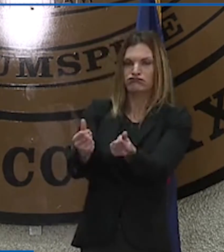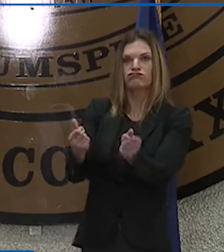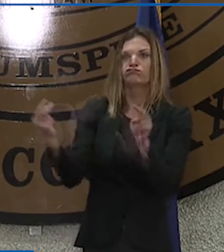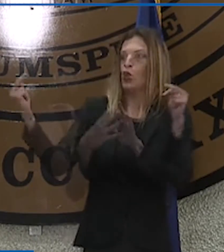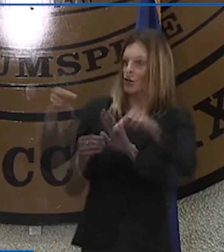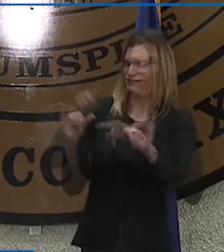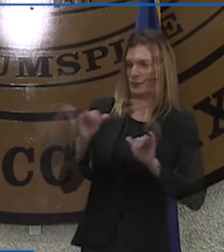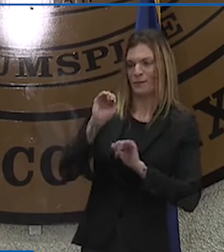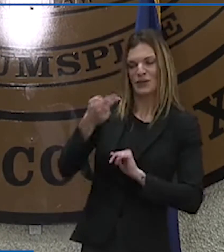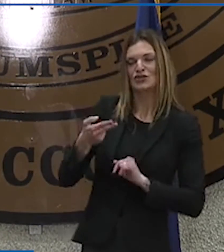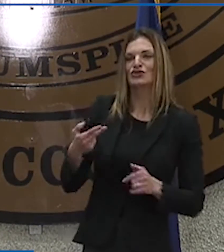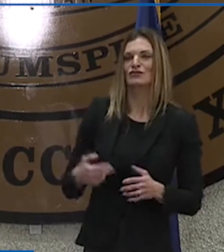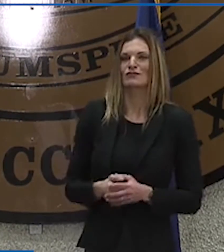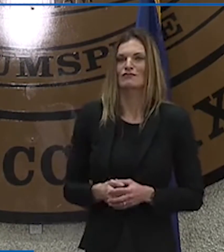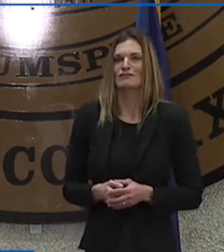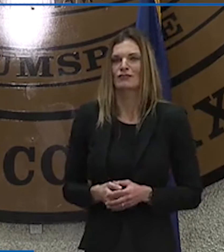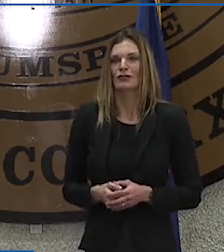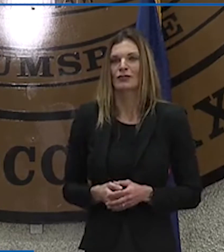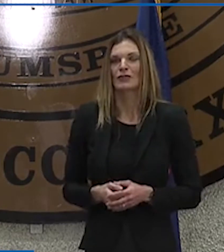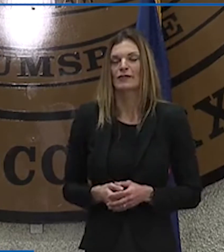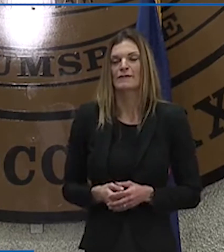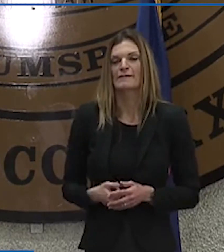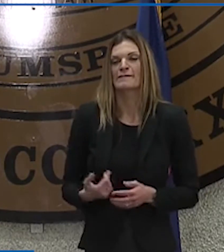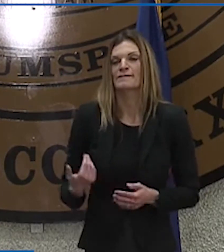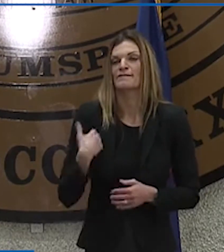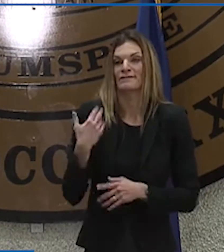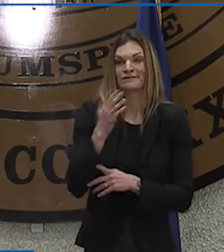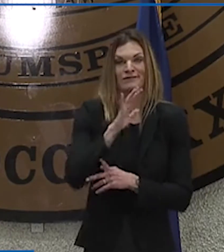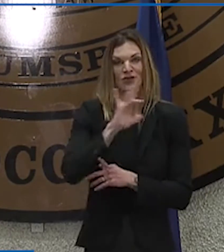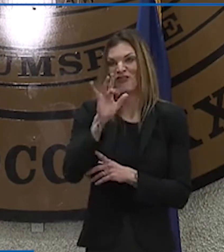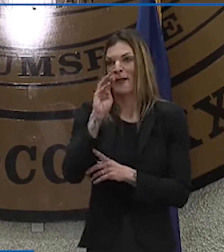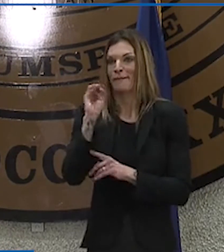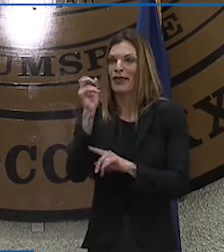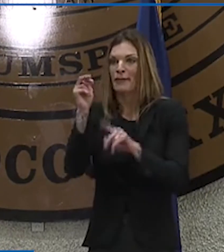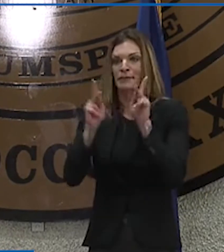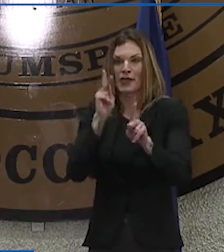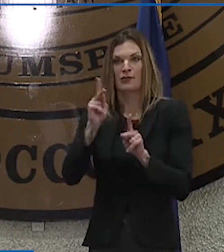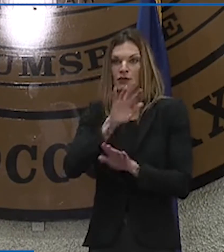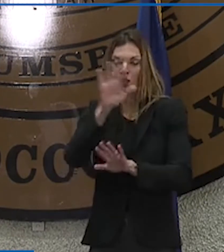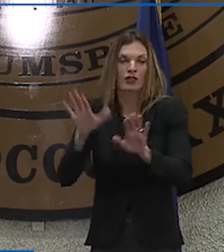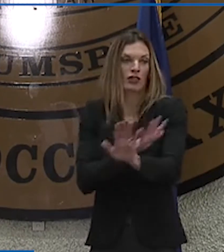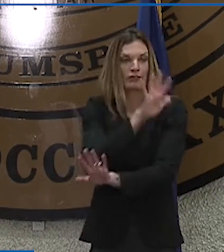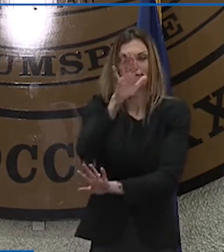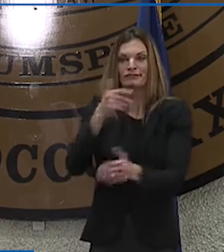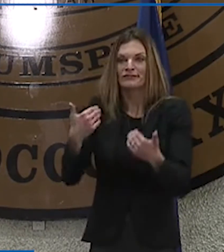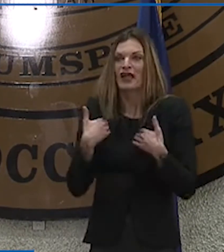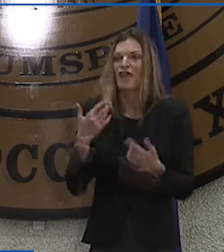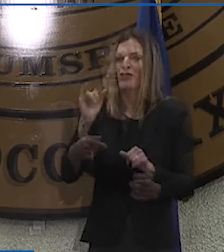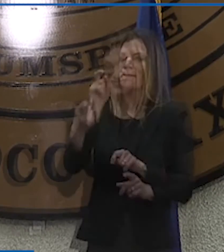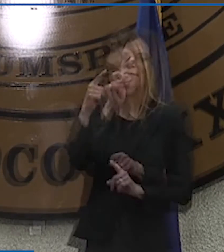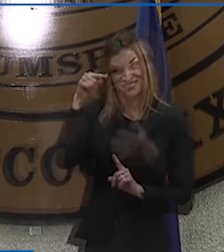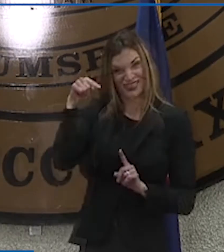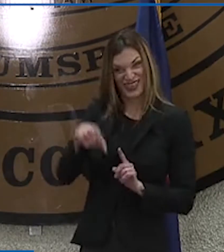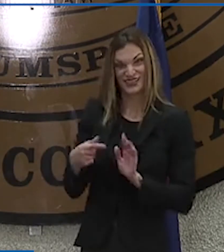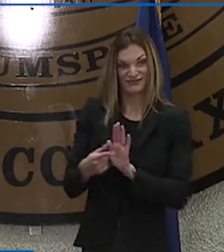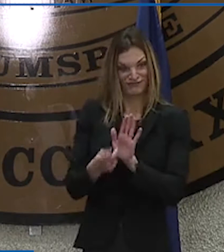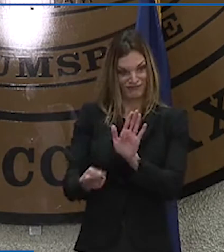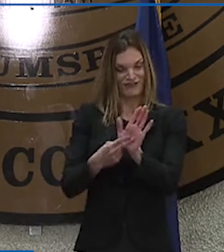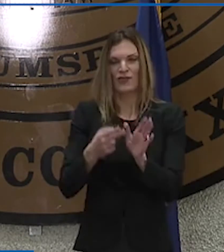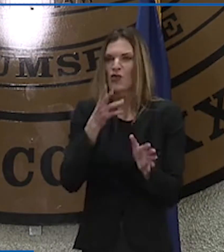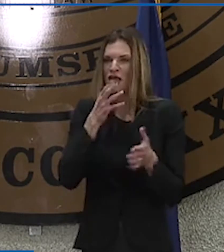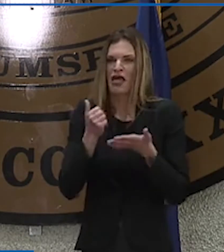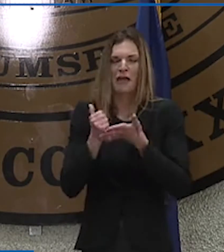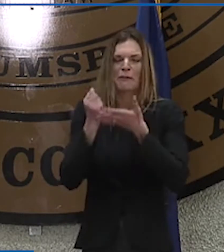law in the country. There's almost 250,000 people with marijuana misdemeanors that need a clean slate.